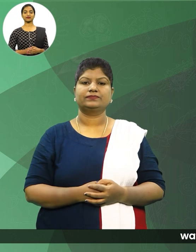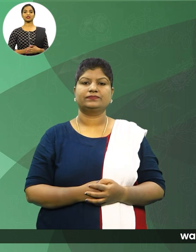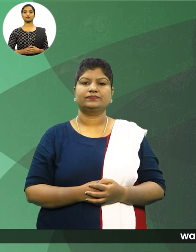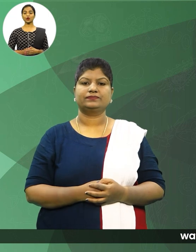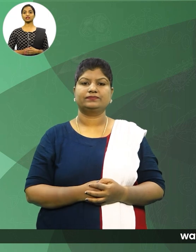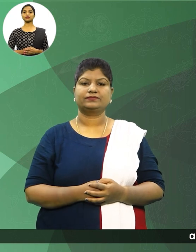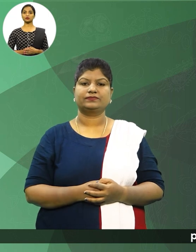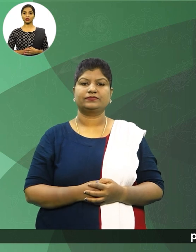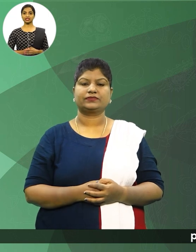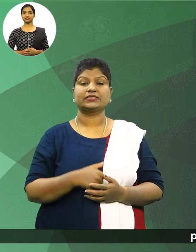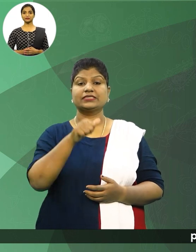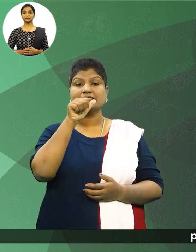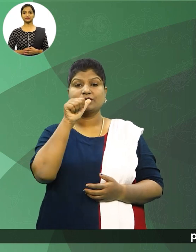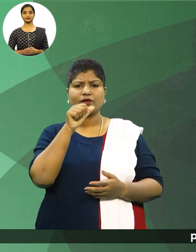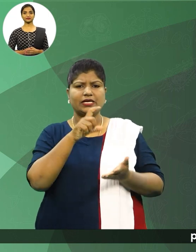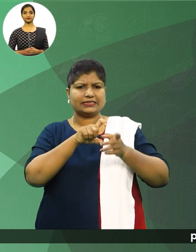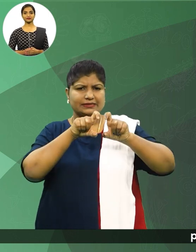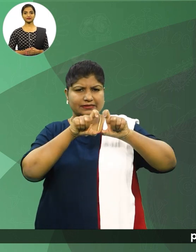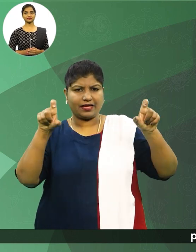Potable water.